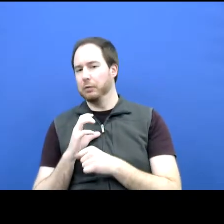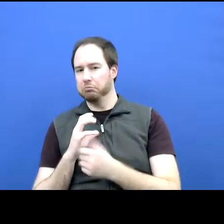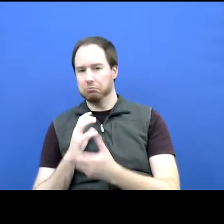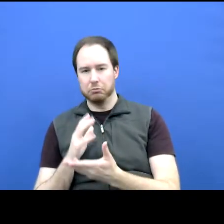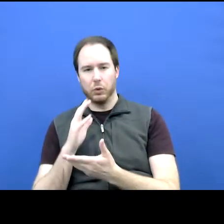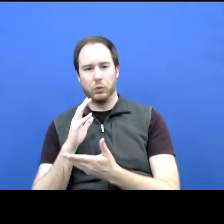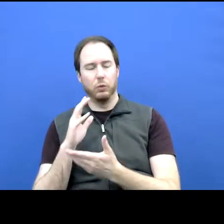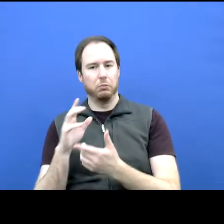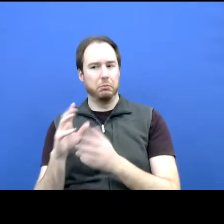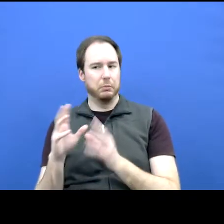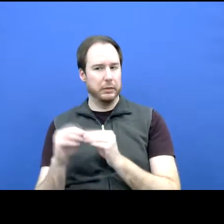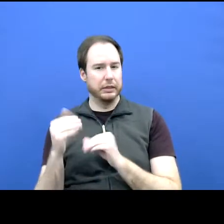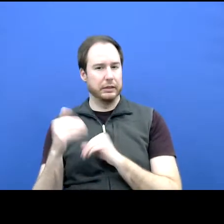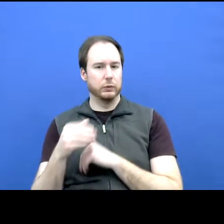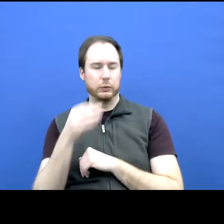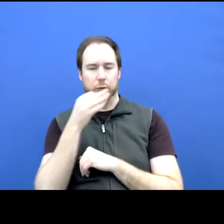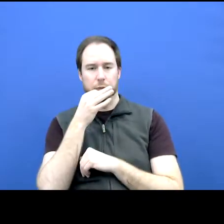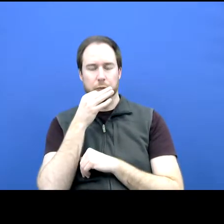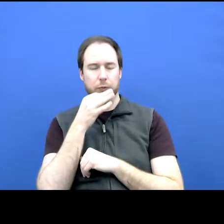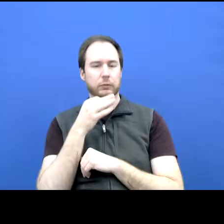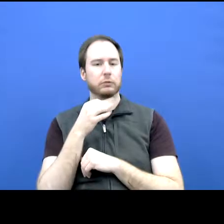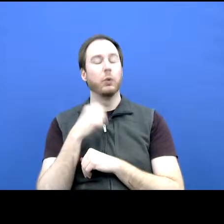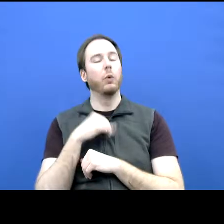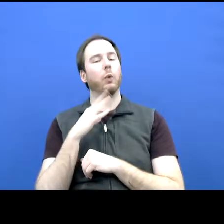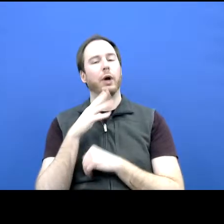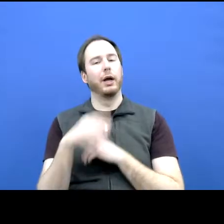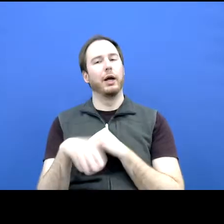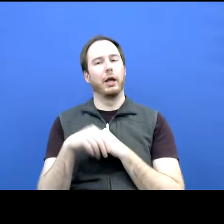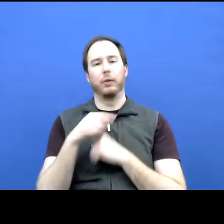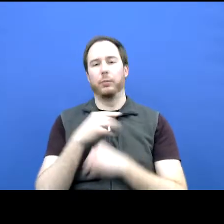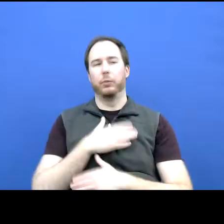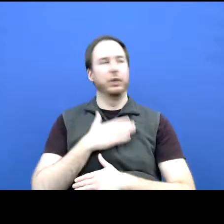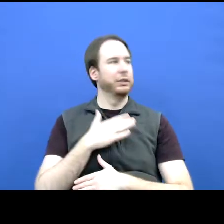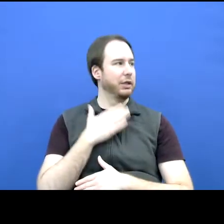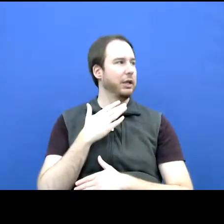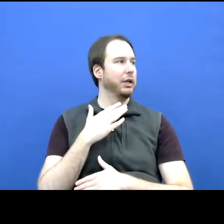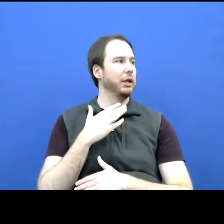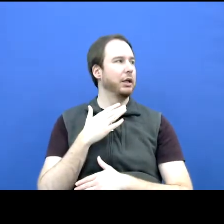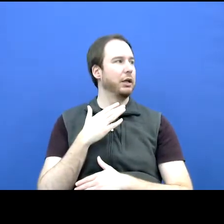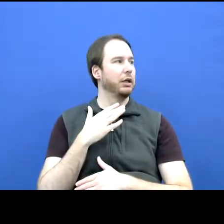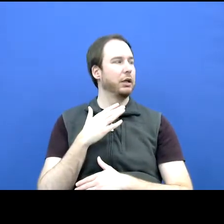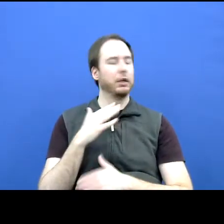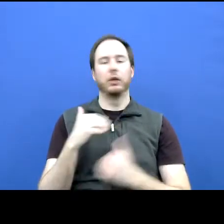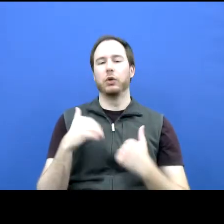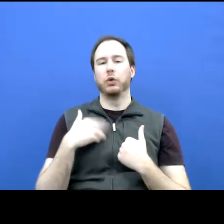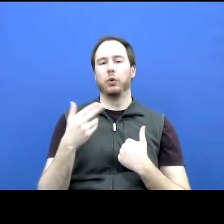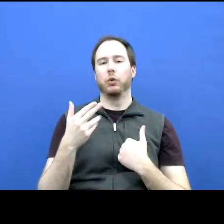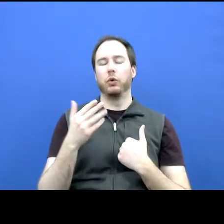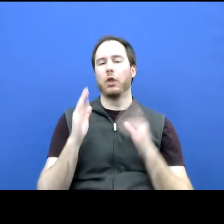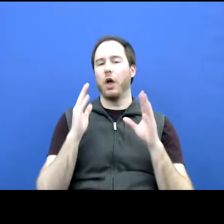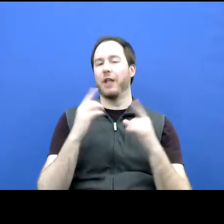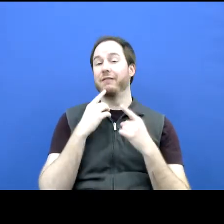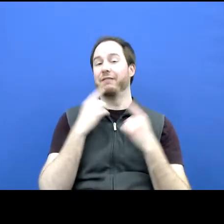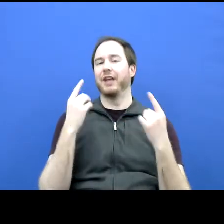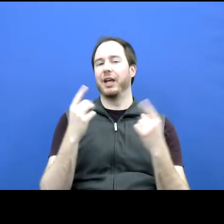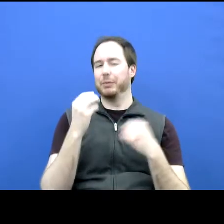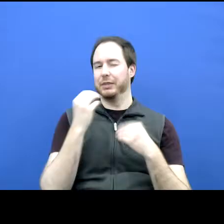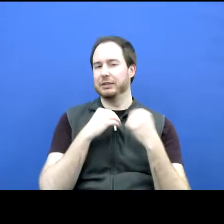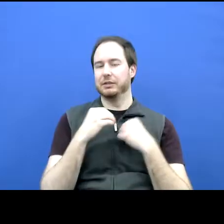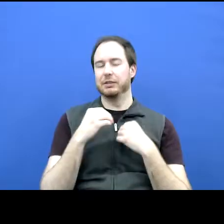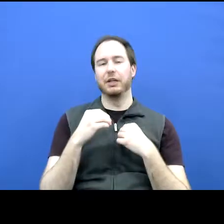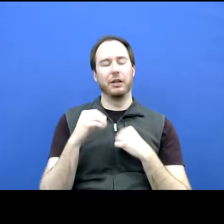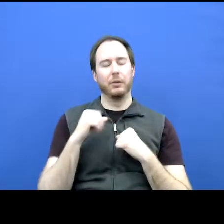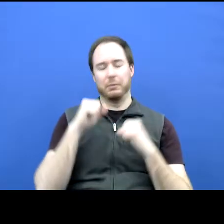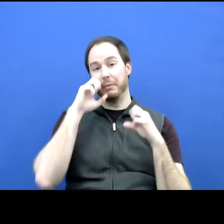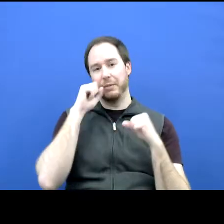meet again. And I also want to say I appreciate the Youth Hall of Fame dinner. That was